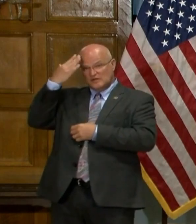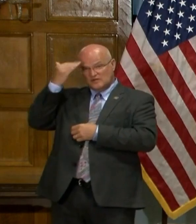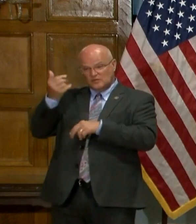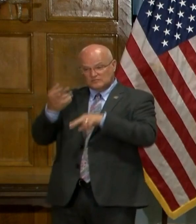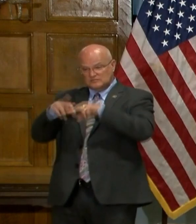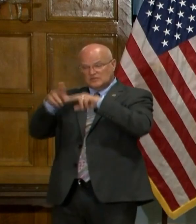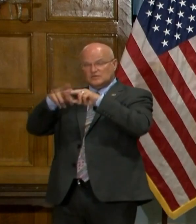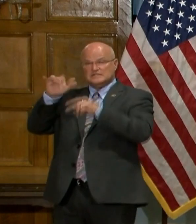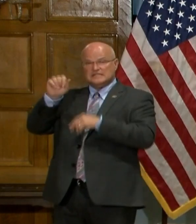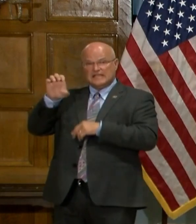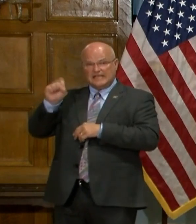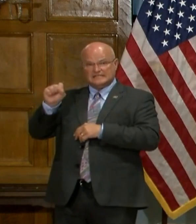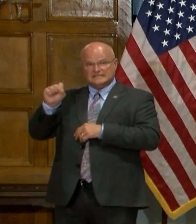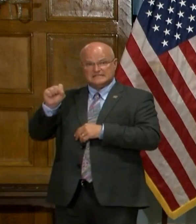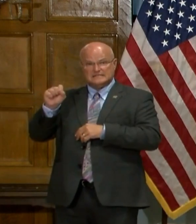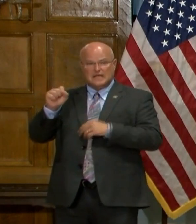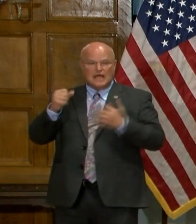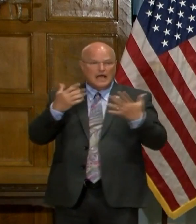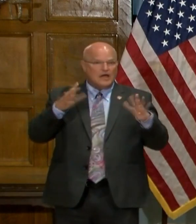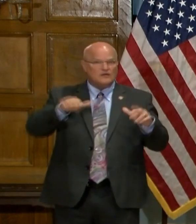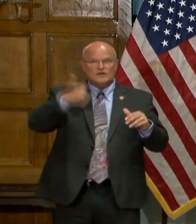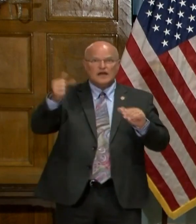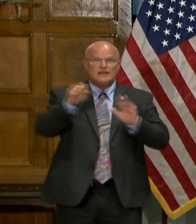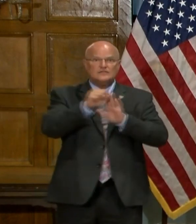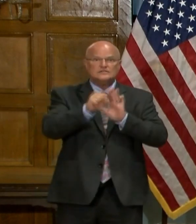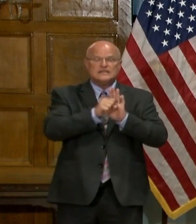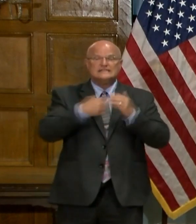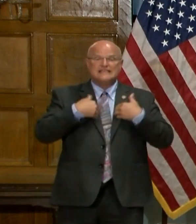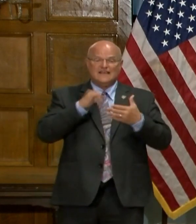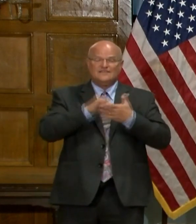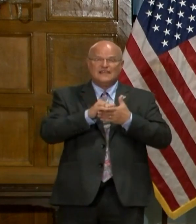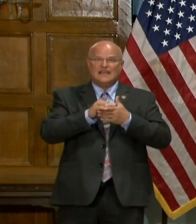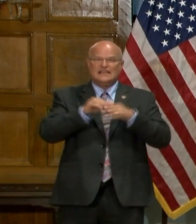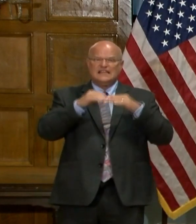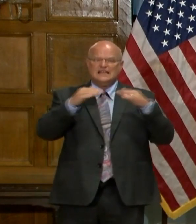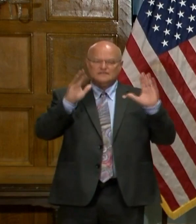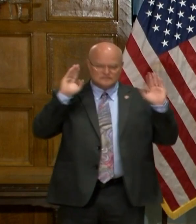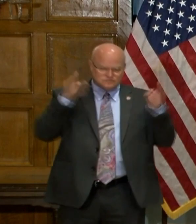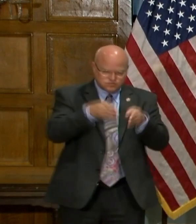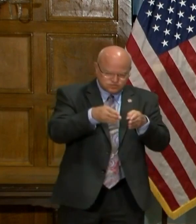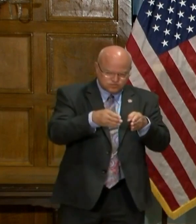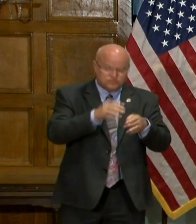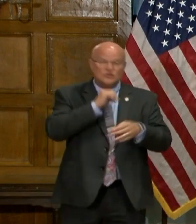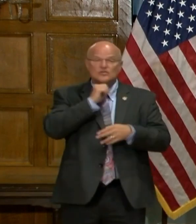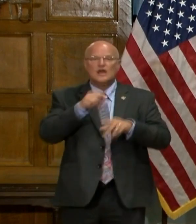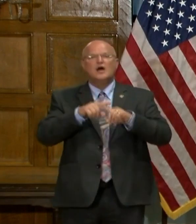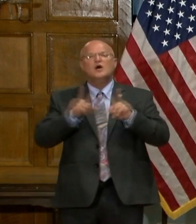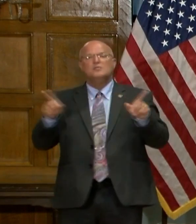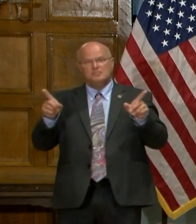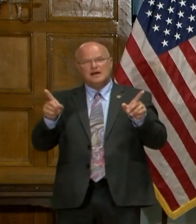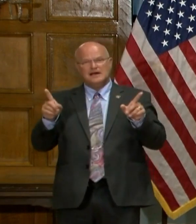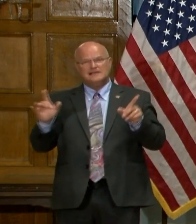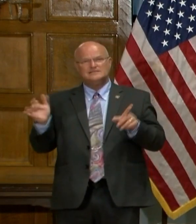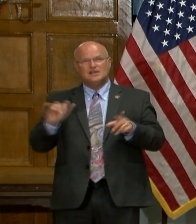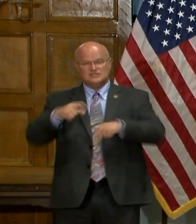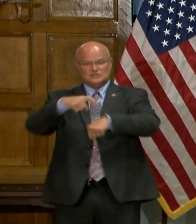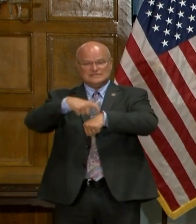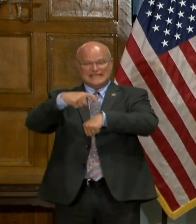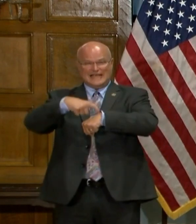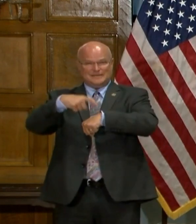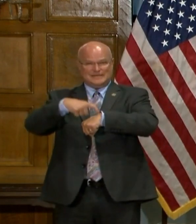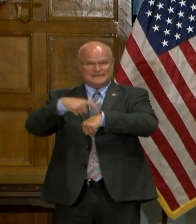in cases. I don't know whether other states have that level of concentration or not, but it's also a matter of